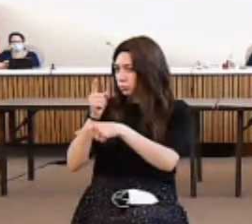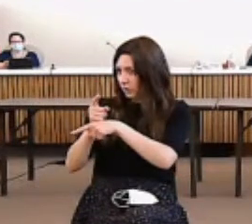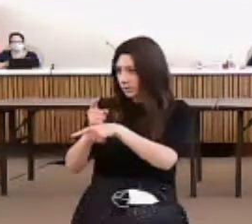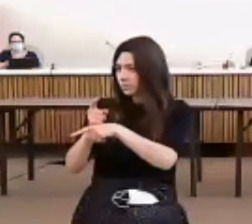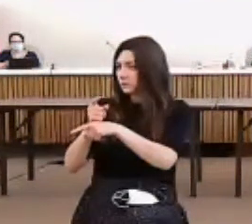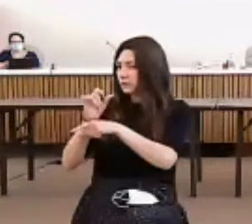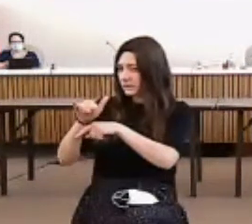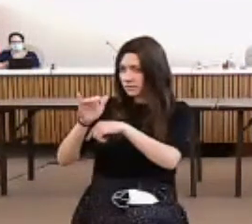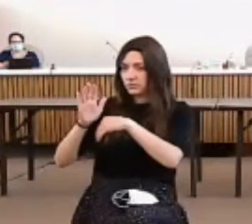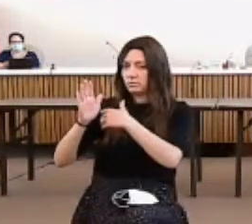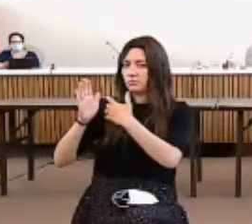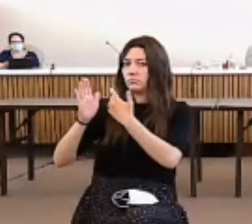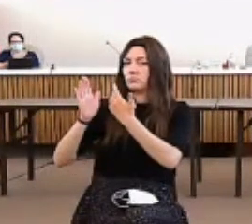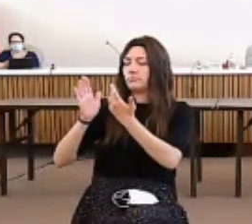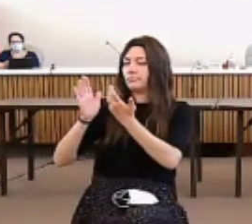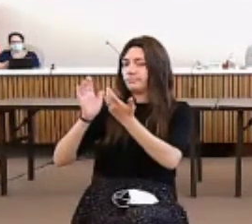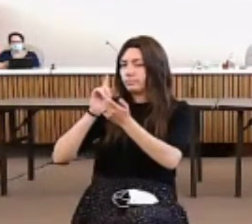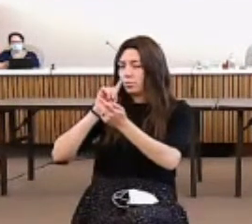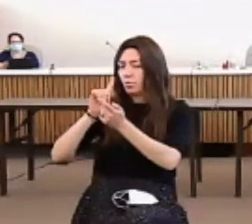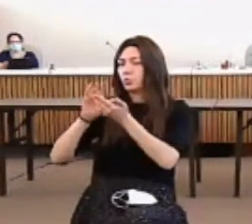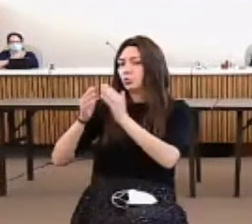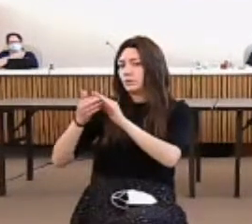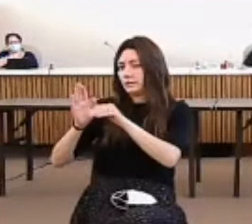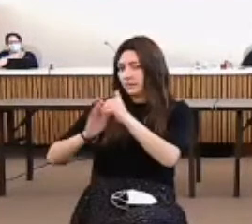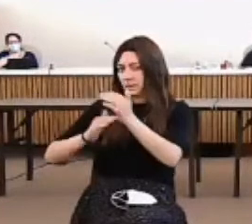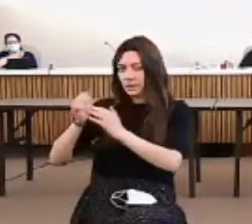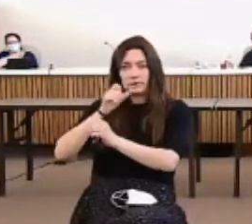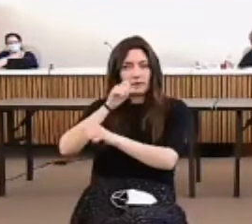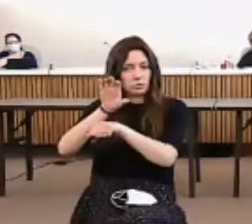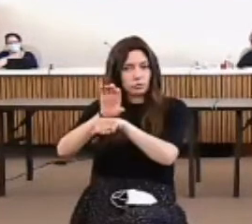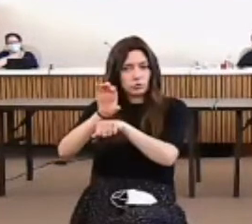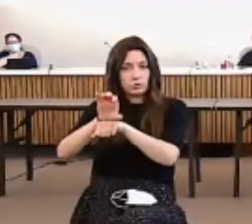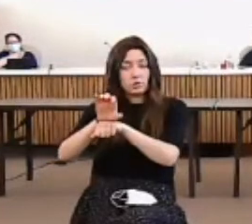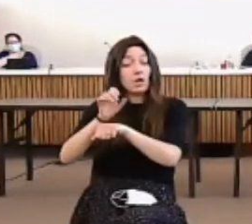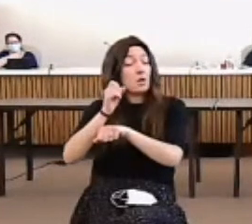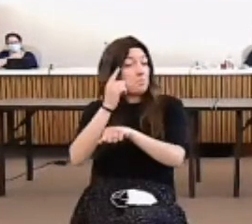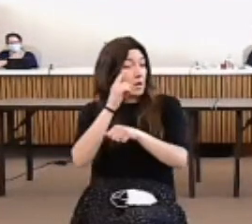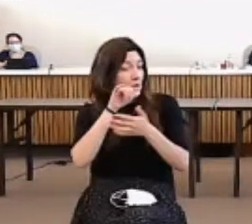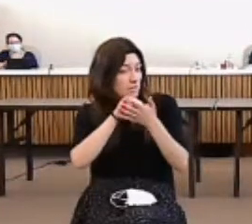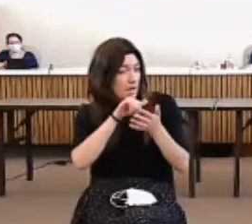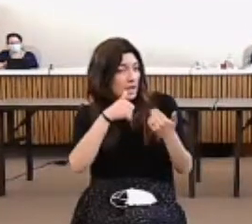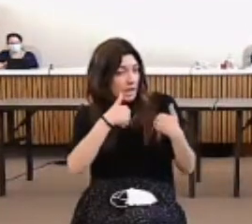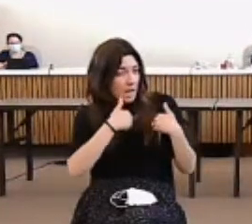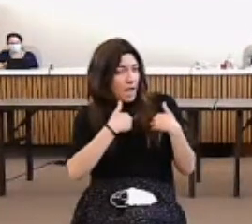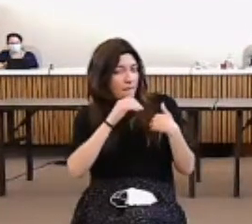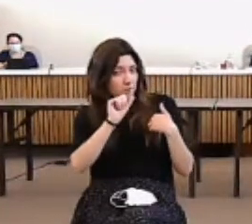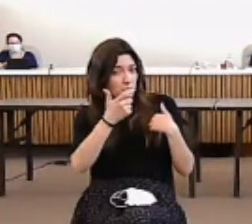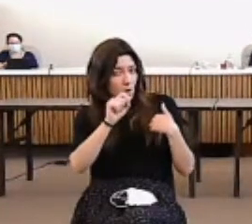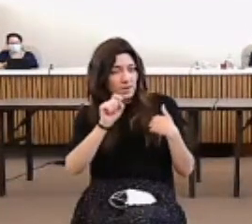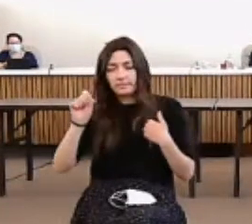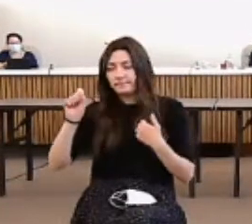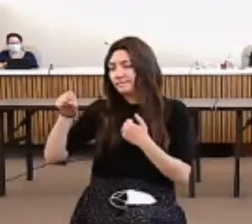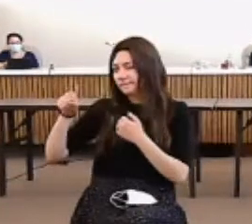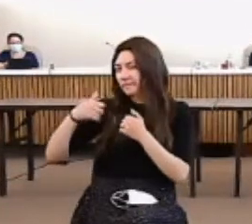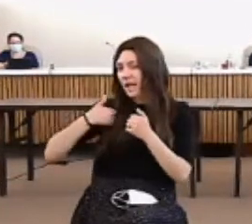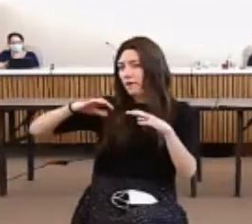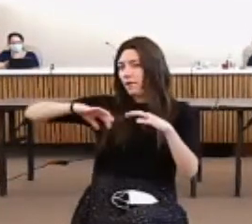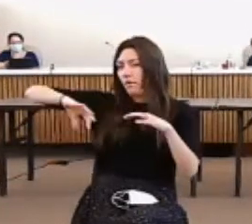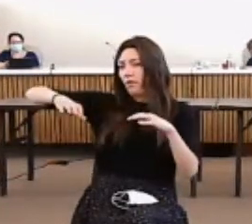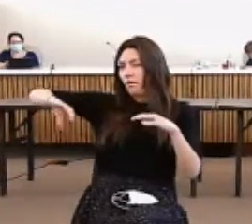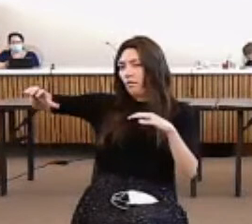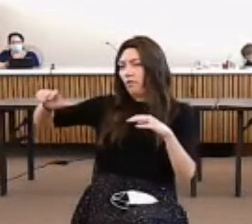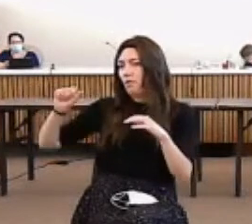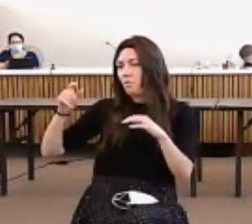right? No, that's in the community. Well, there's attached apartments. I saw that, yeah. That zigzag thing, that's 64 apartments, single